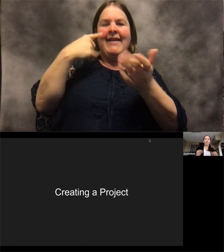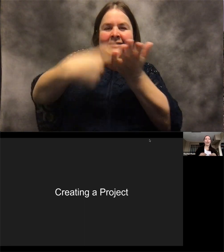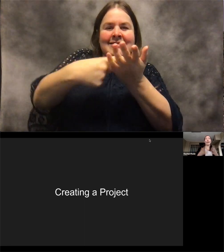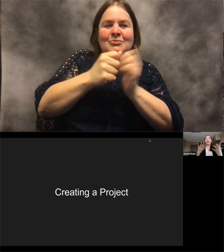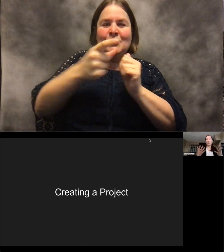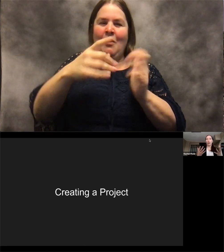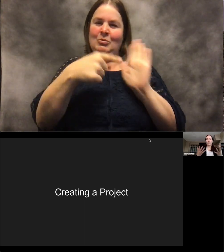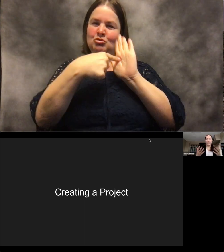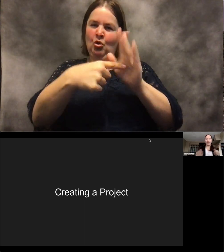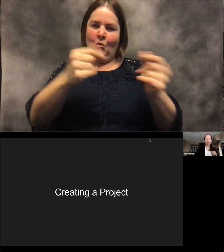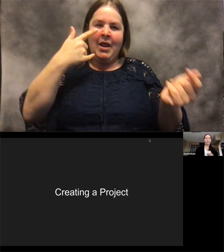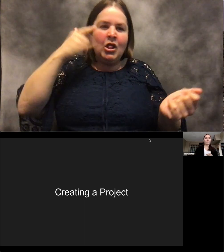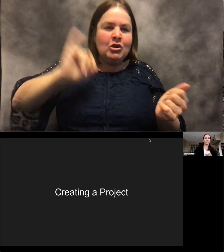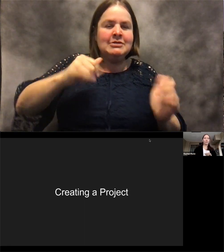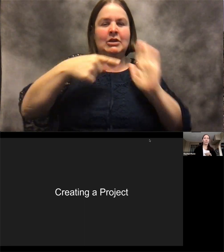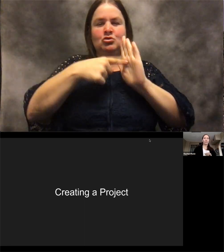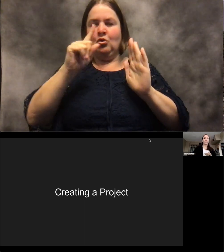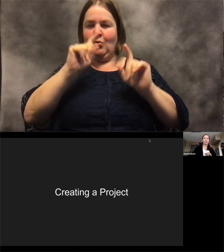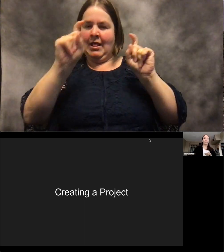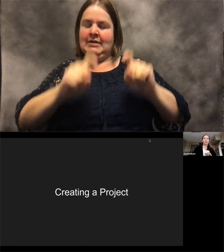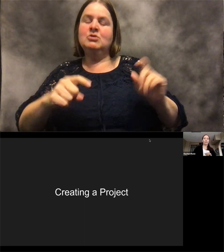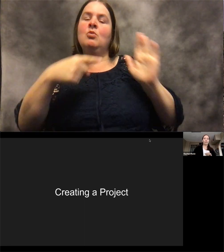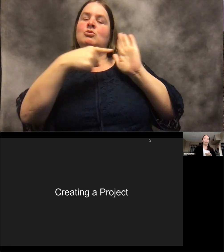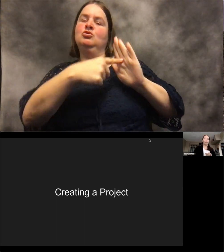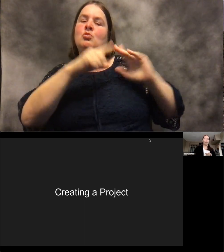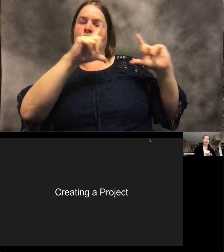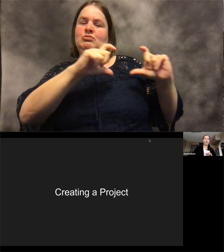like and where to click.